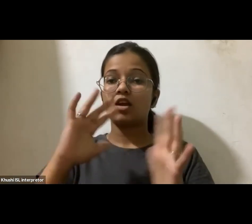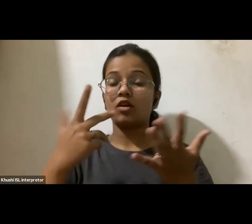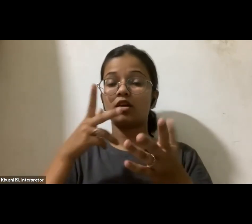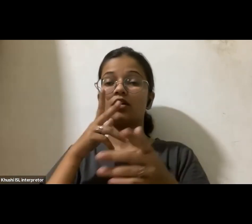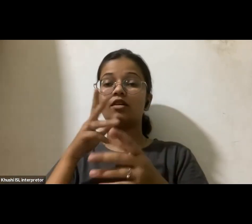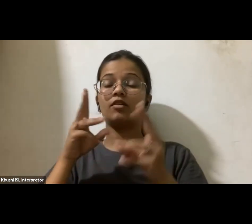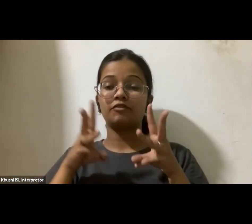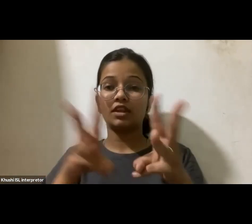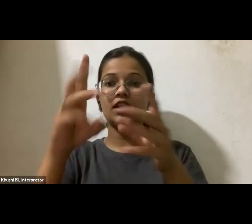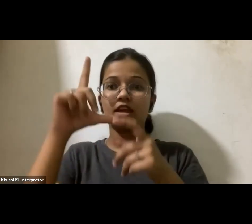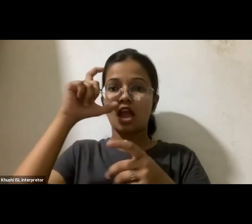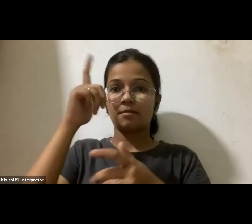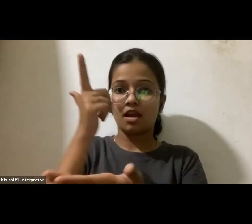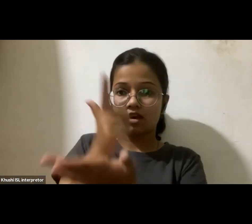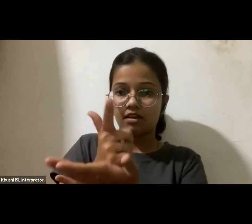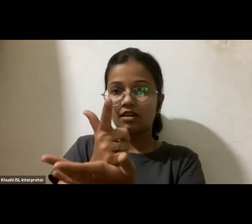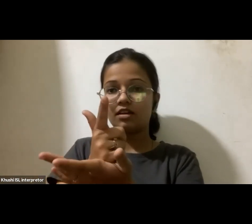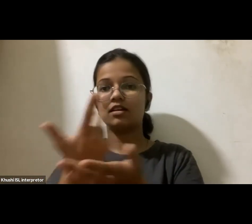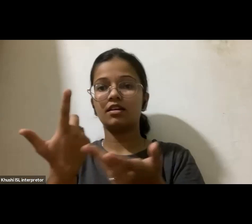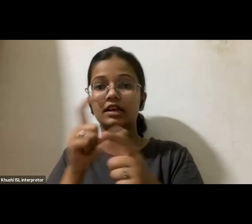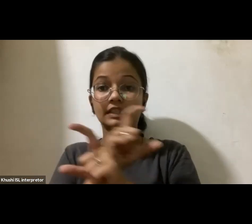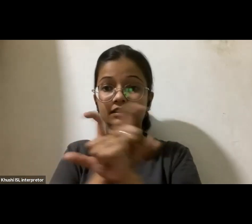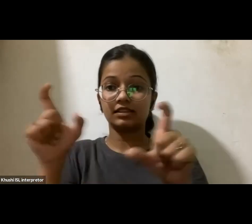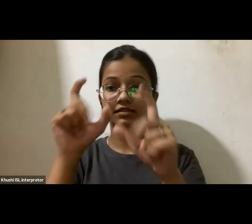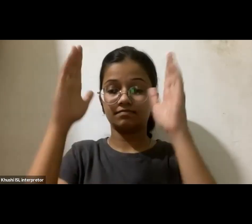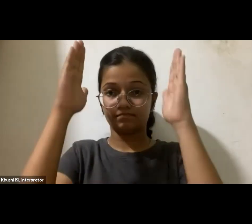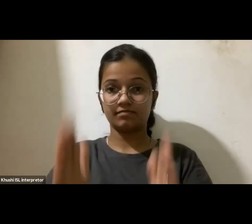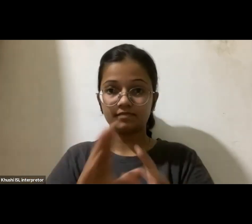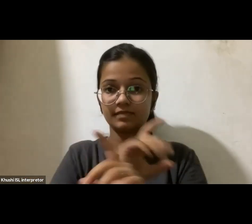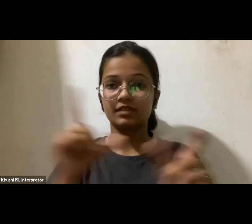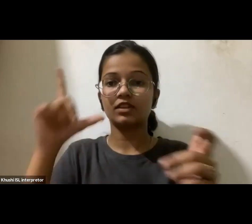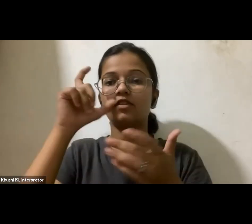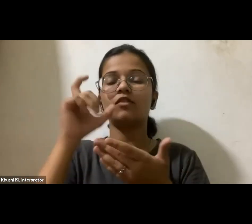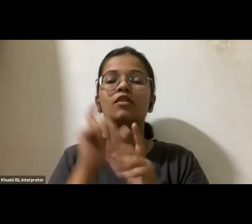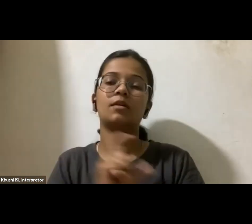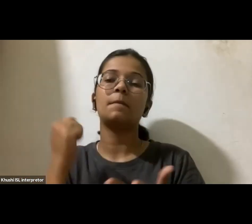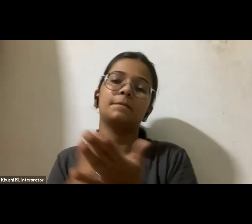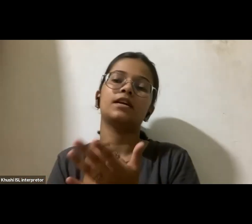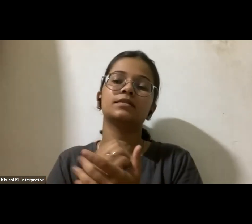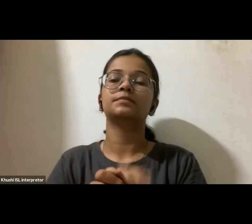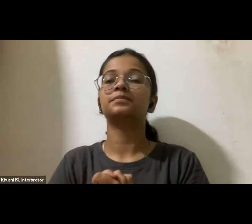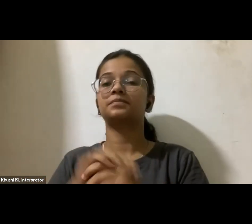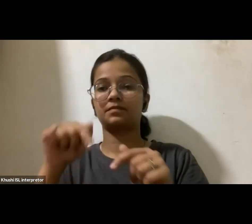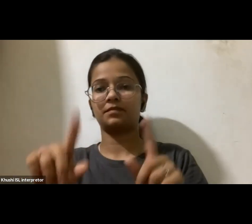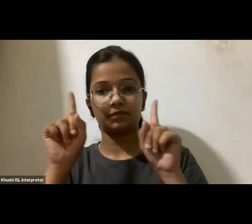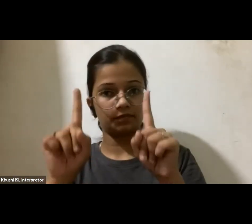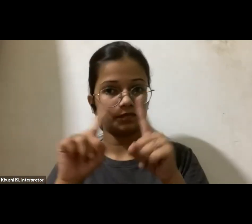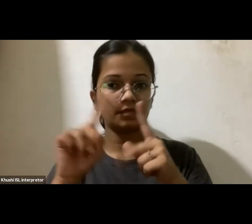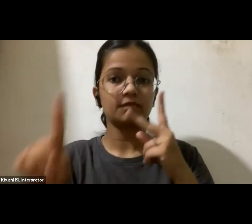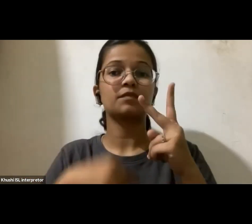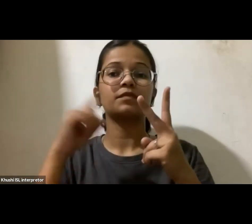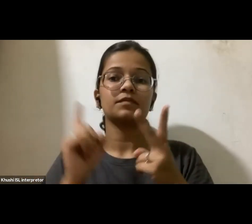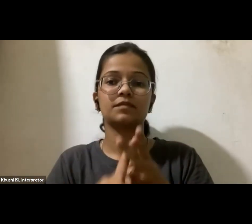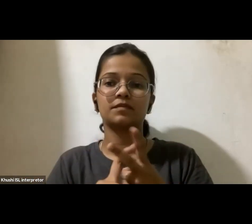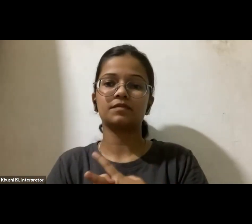were working. They needed the sitter to be really, really stable because of the exposure time. That is one reason where